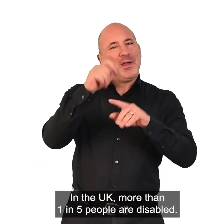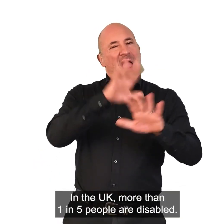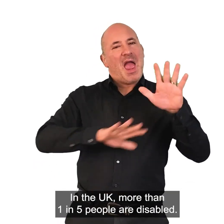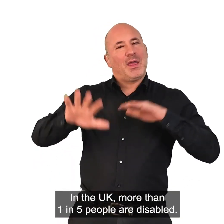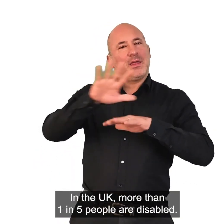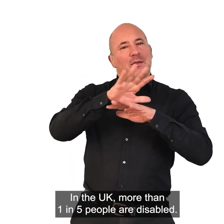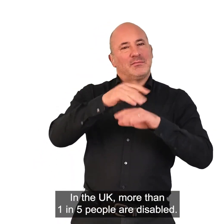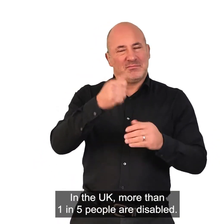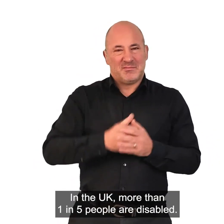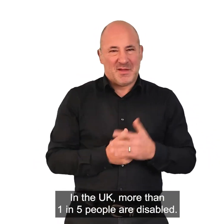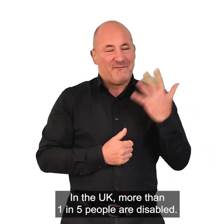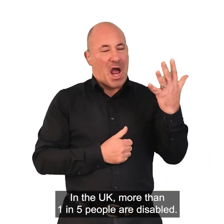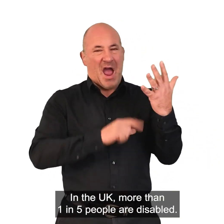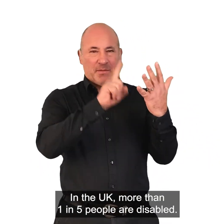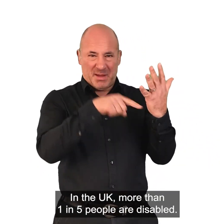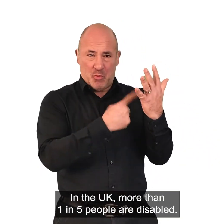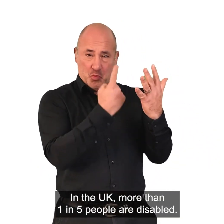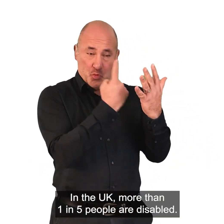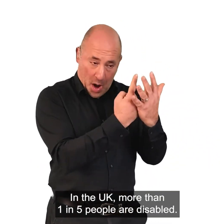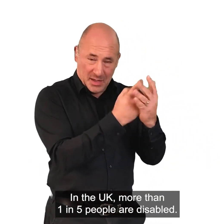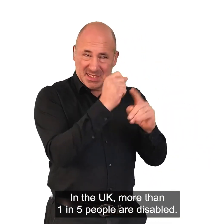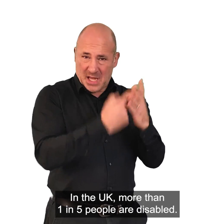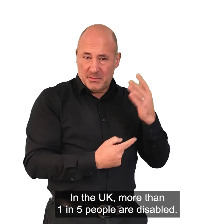In the UK, more than 1 in 5 people are disabled.